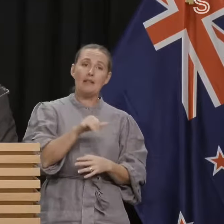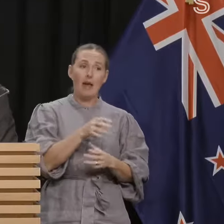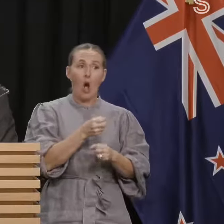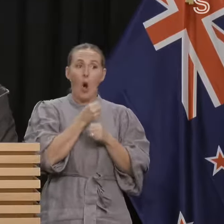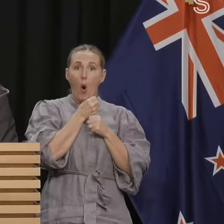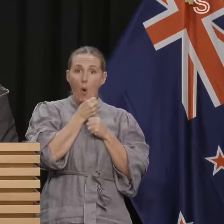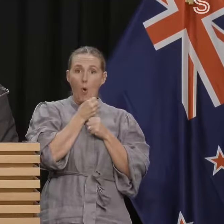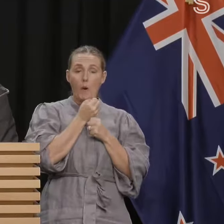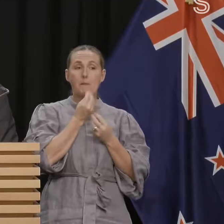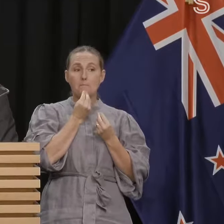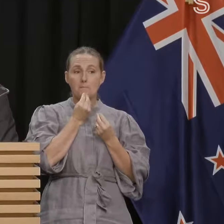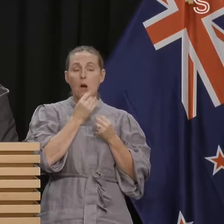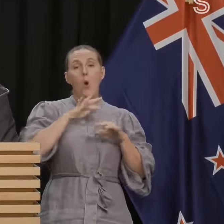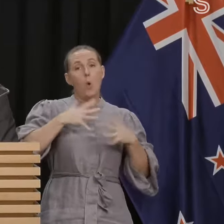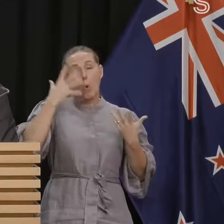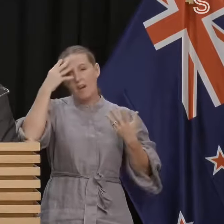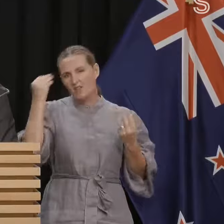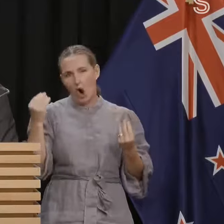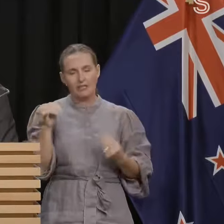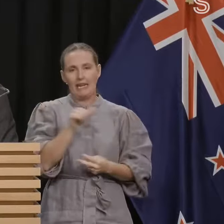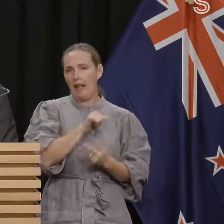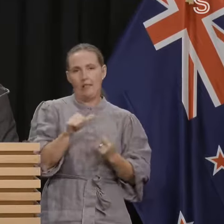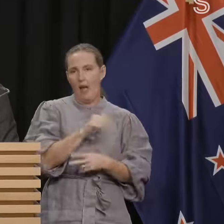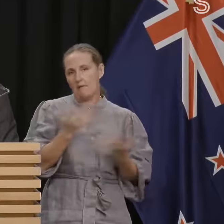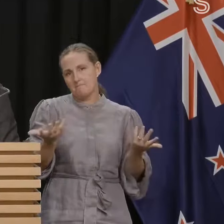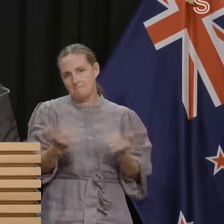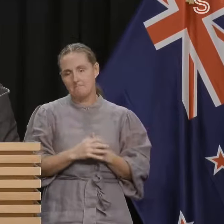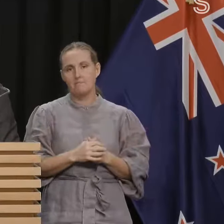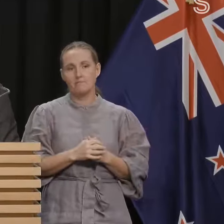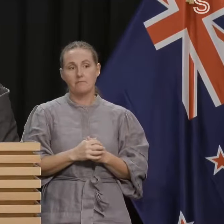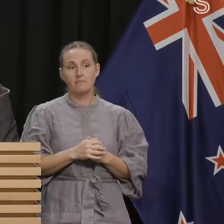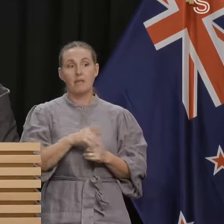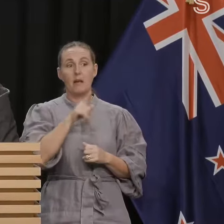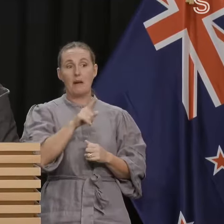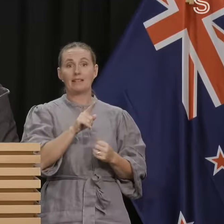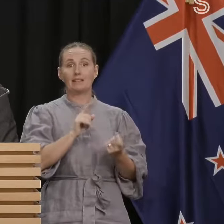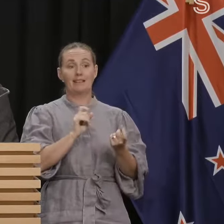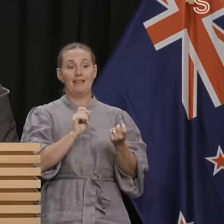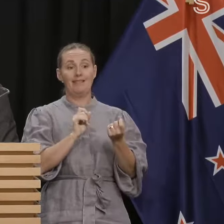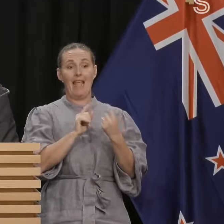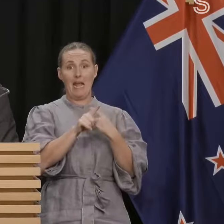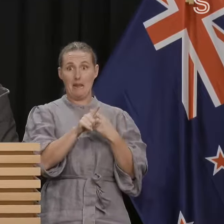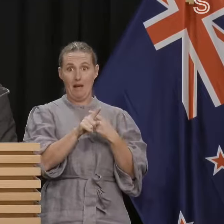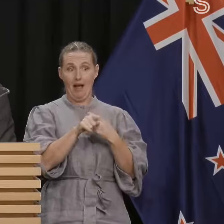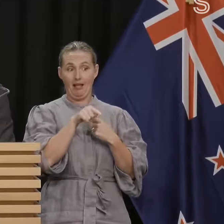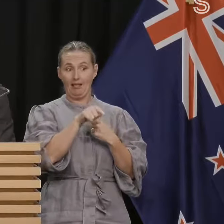it, but either way, the existence of the email was the thing that